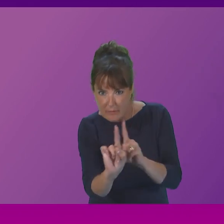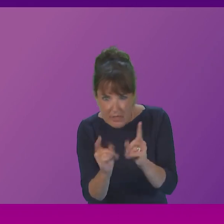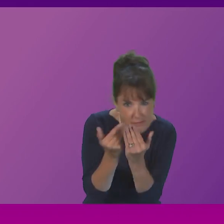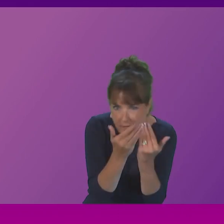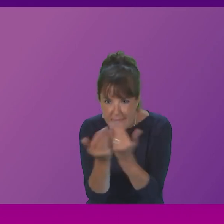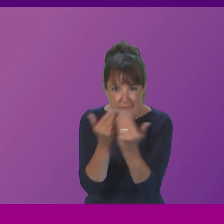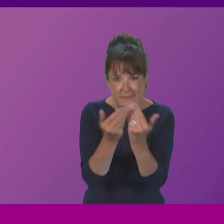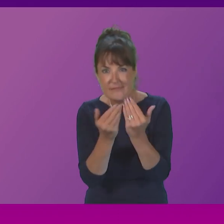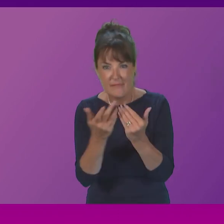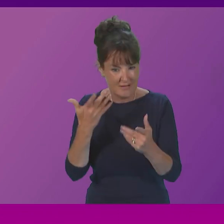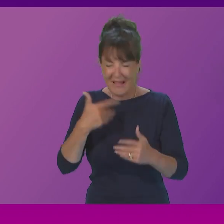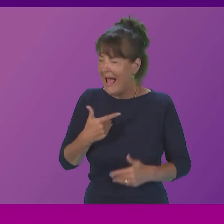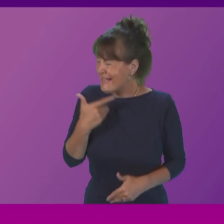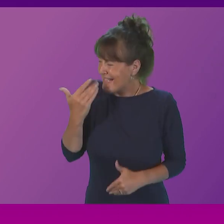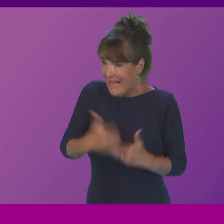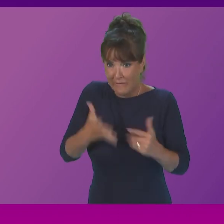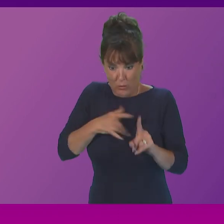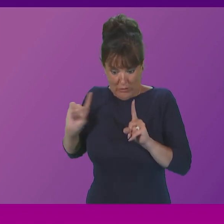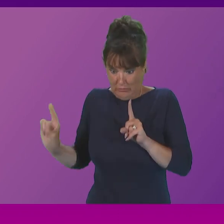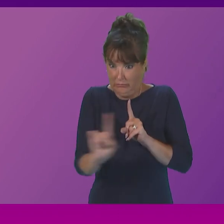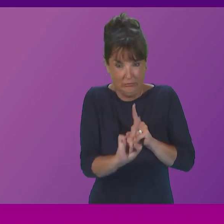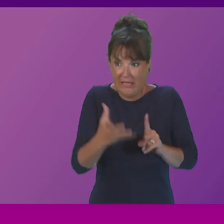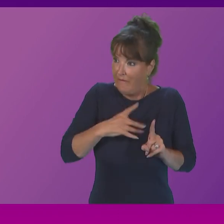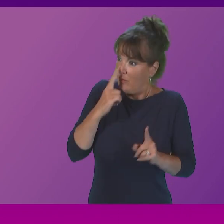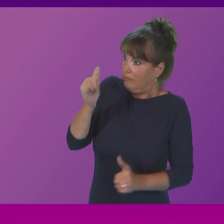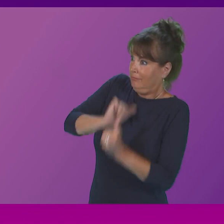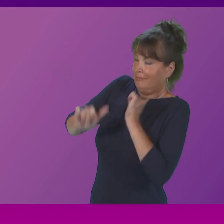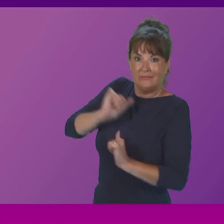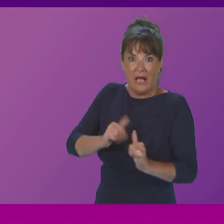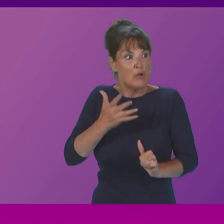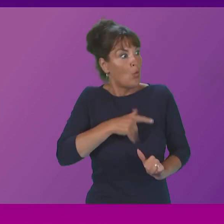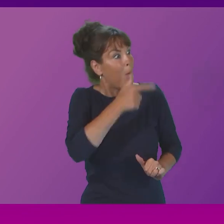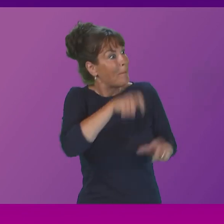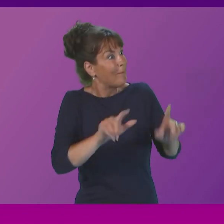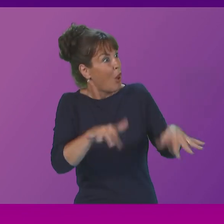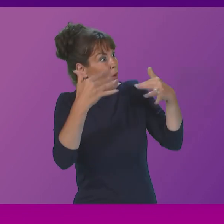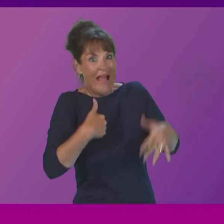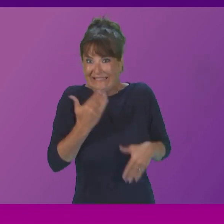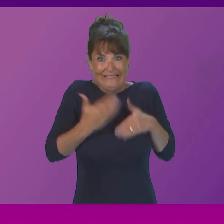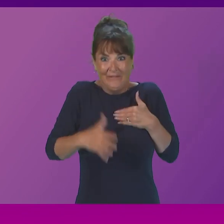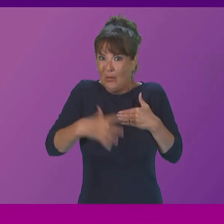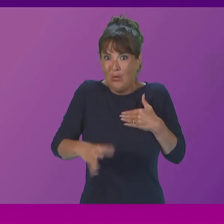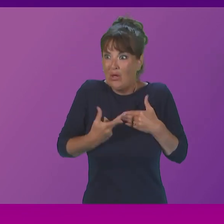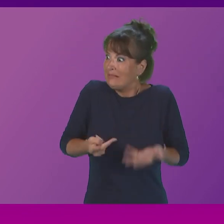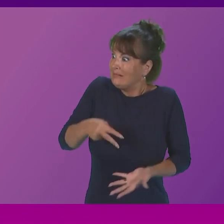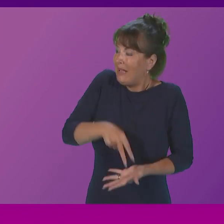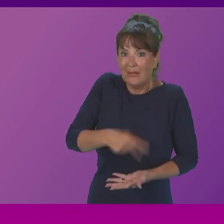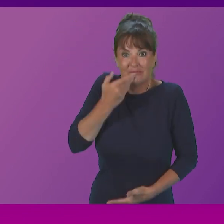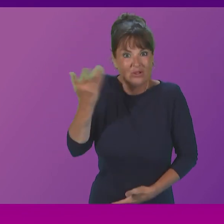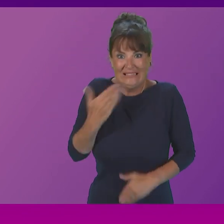done. I've never wanted to have the credit. I've never wanted to be the person everyone looks at. I've never wanted to stand in front of